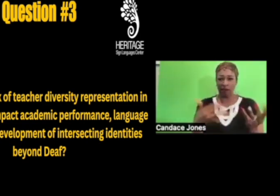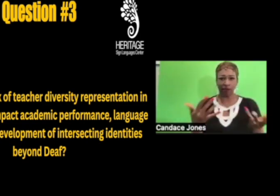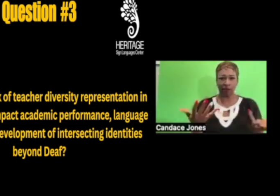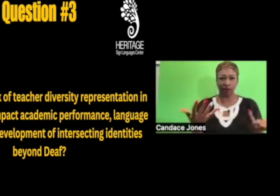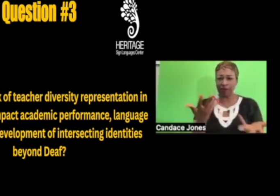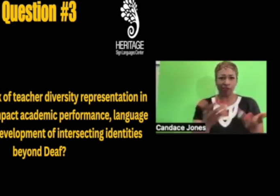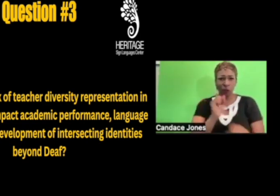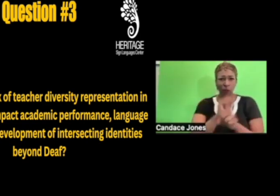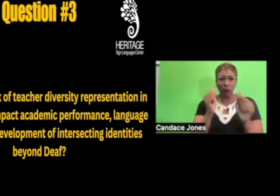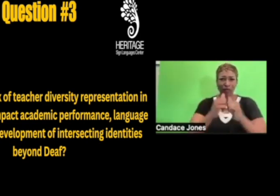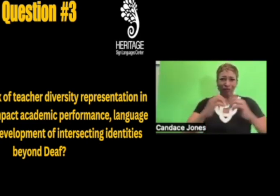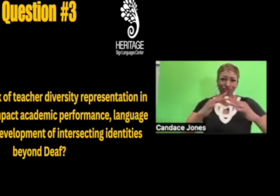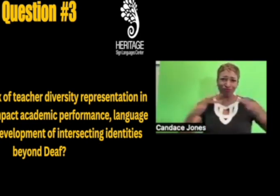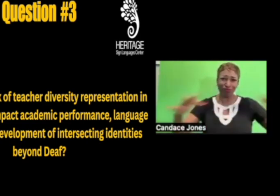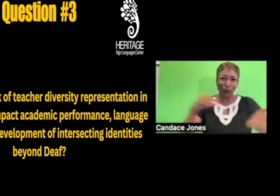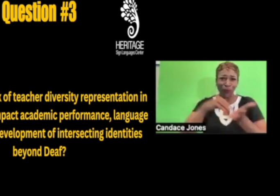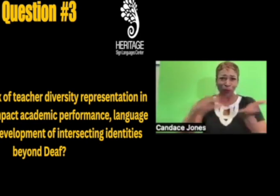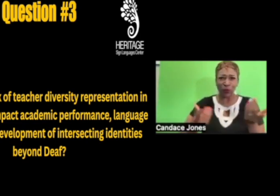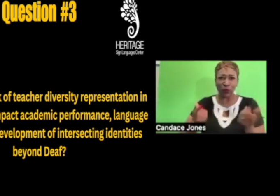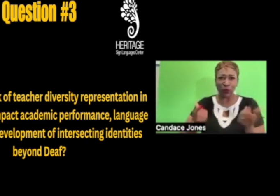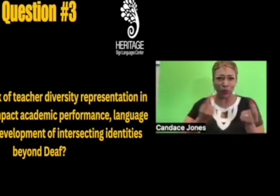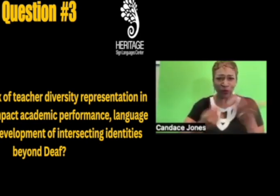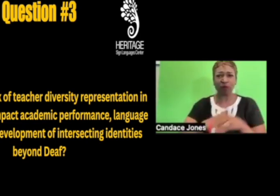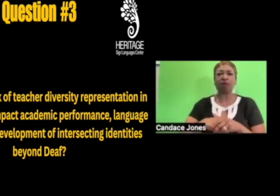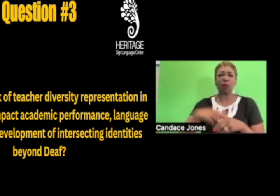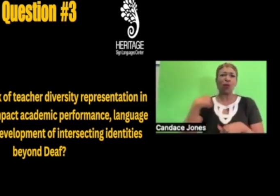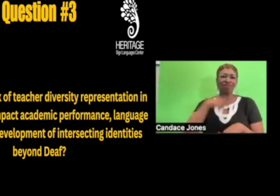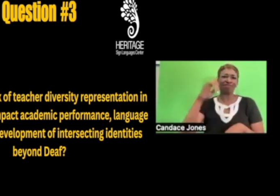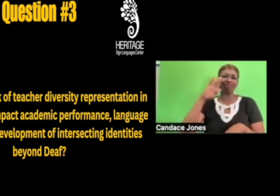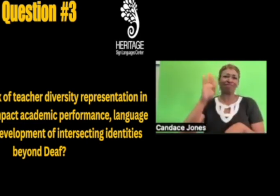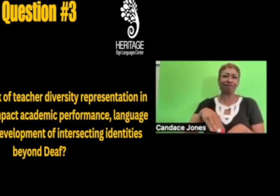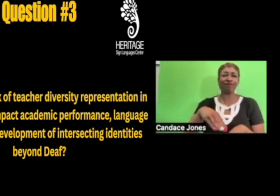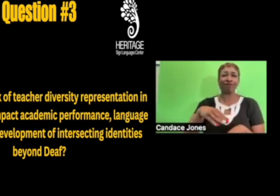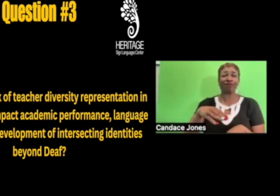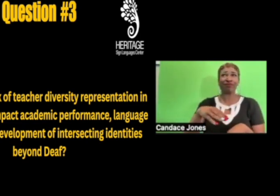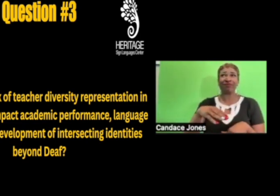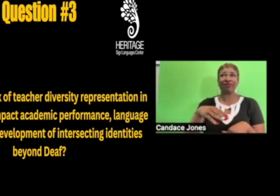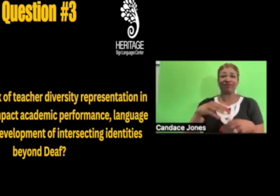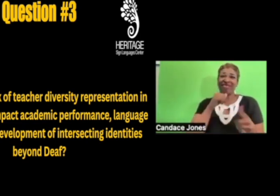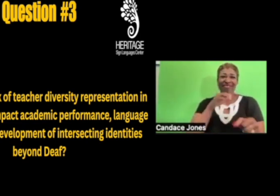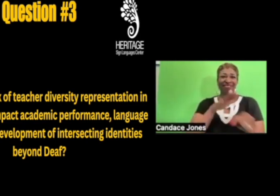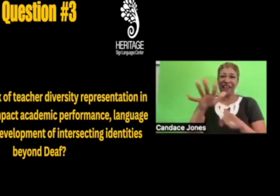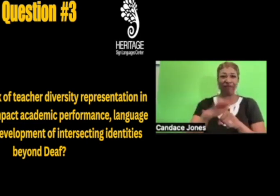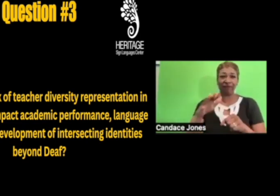and thinking about how we can support our professors in pedagogy and what we can do.